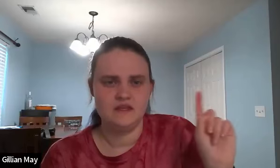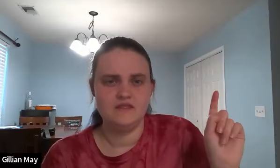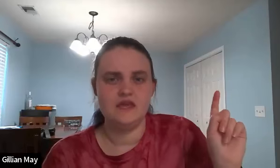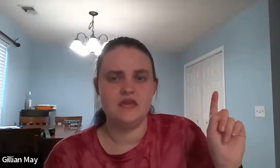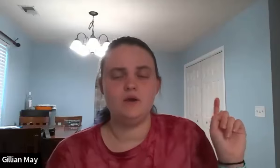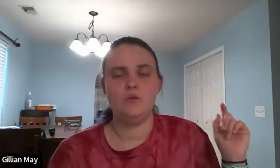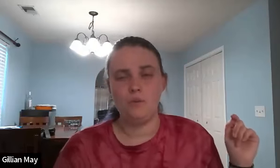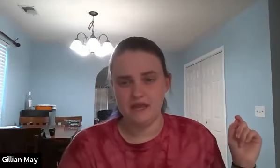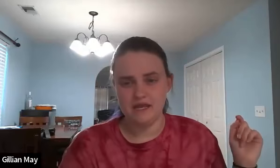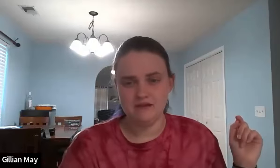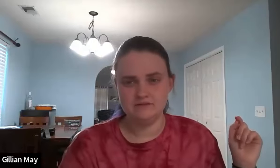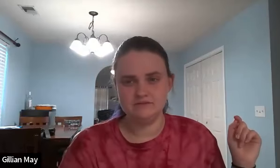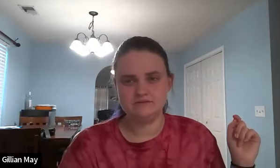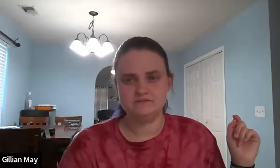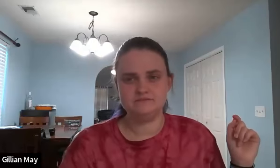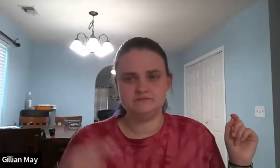and then when,